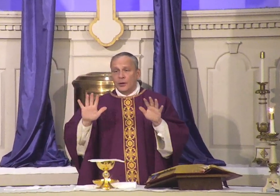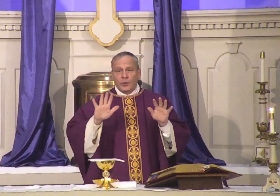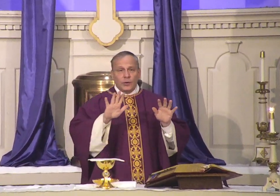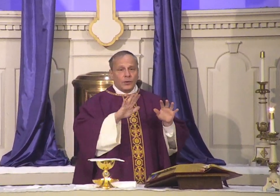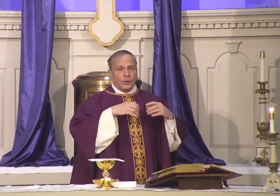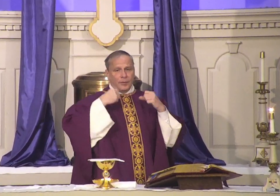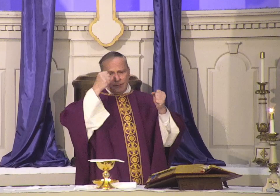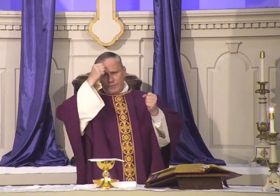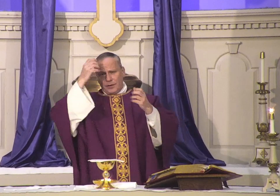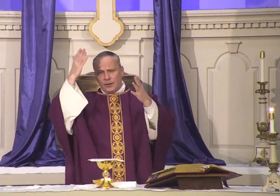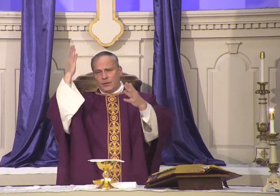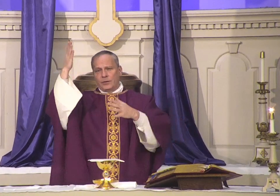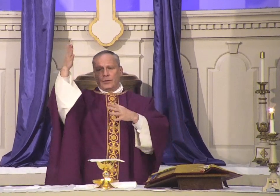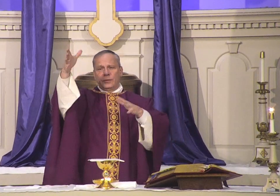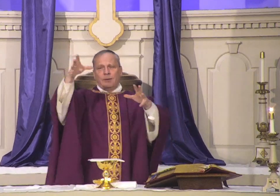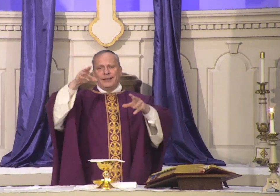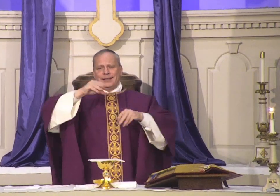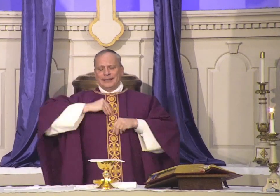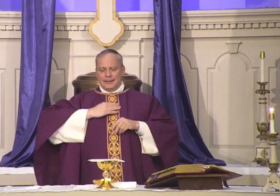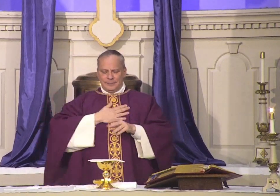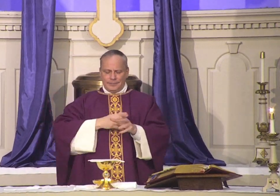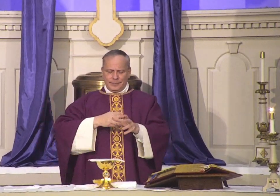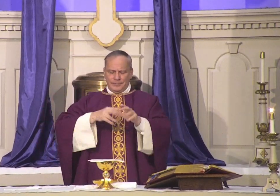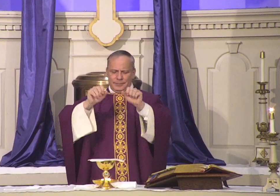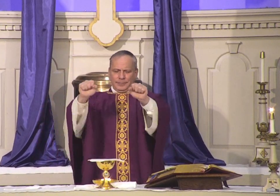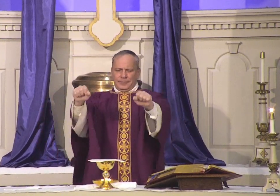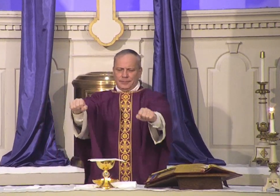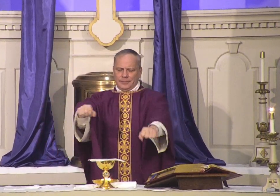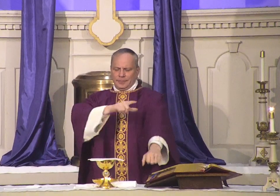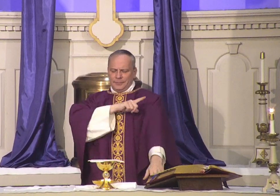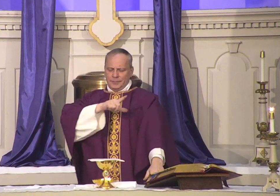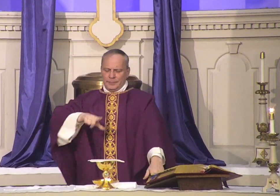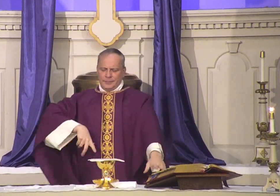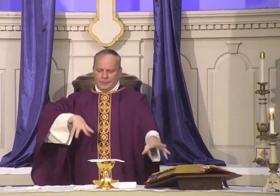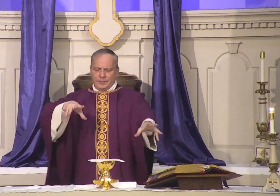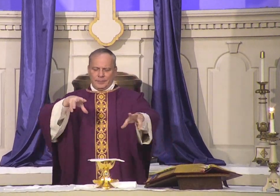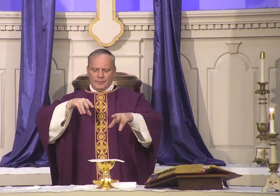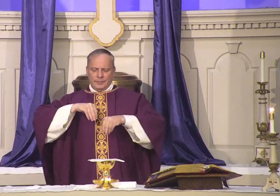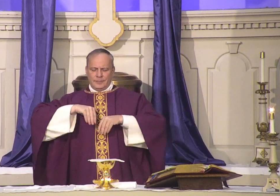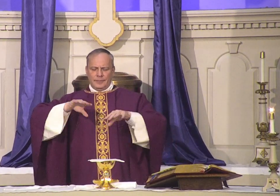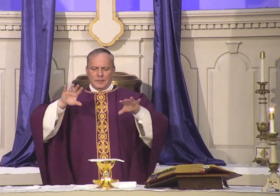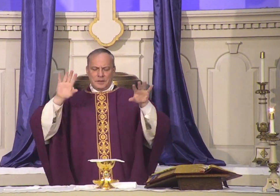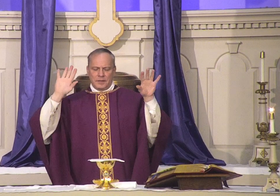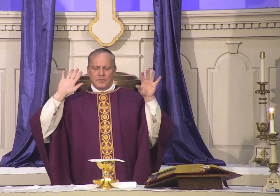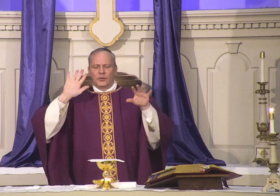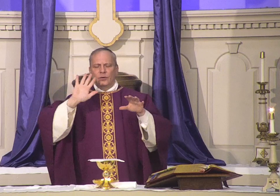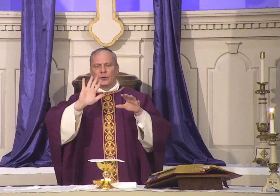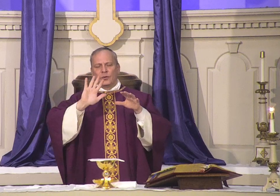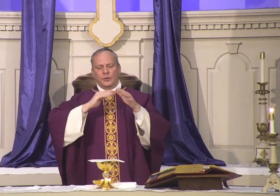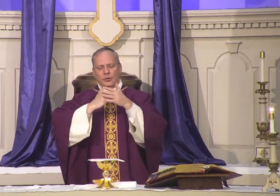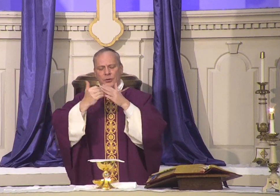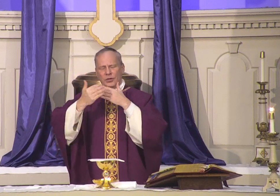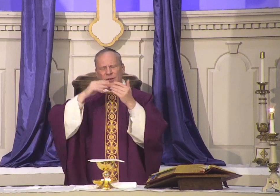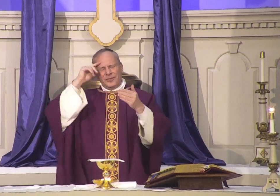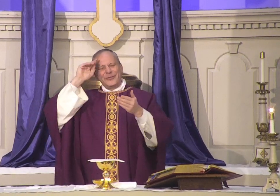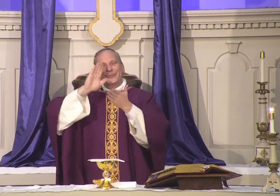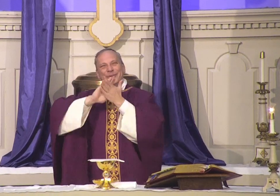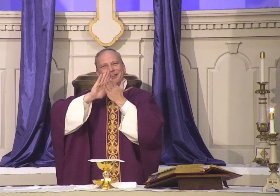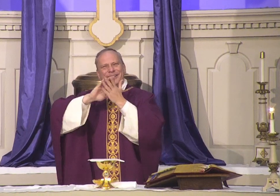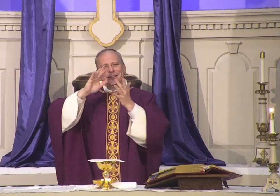Pray, brothers and sisters, that my sacrifice and yours may be acceptable to God, the Almighty Father.